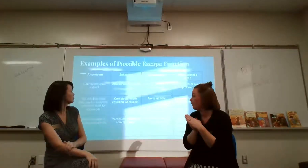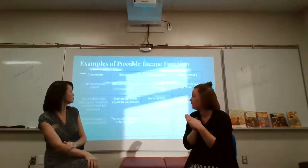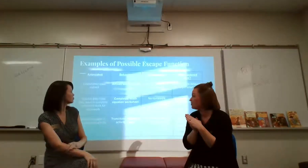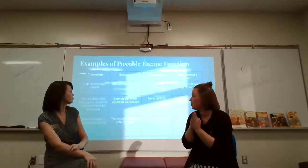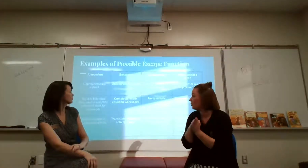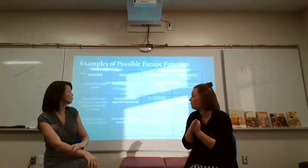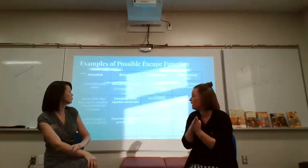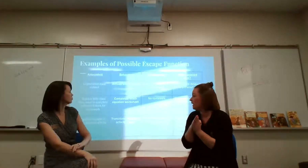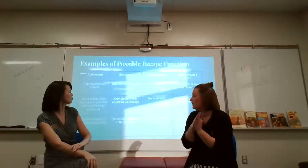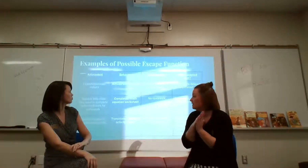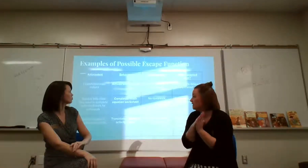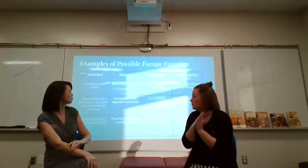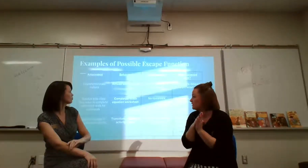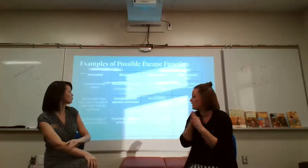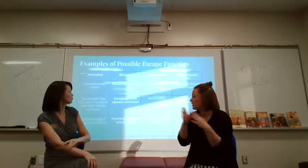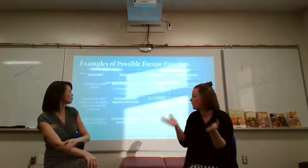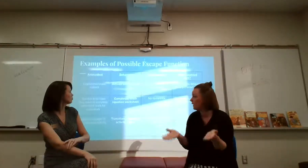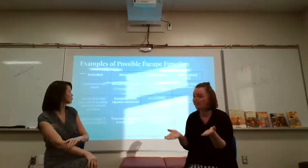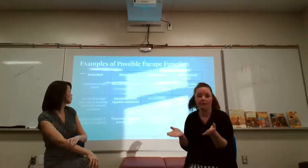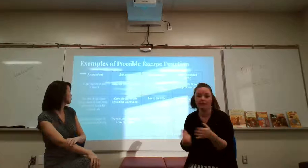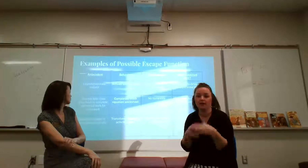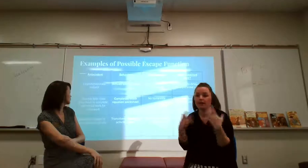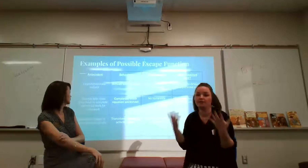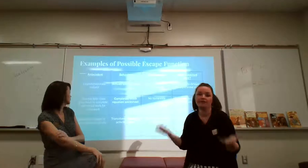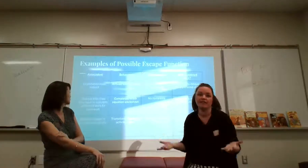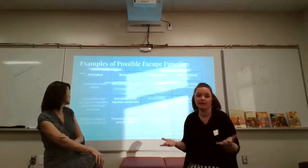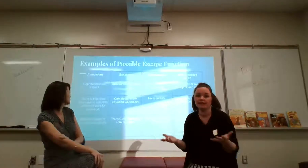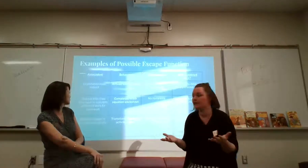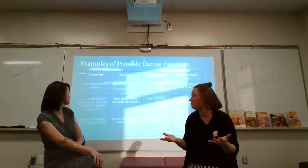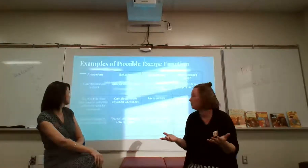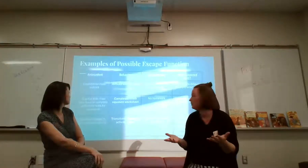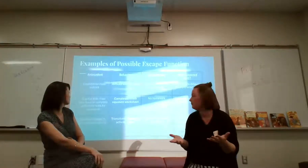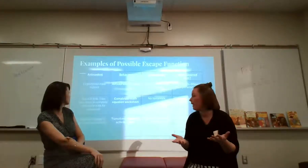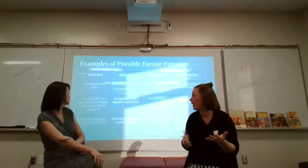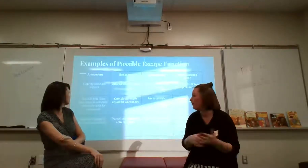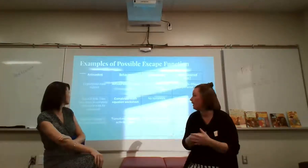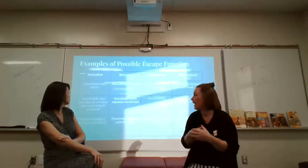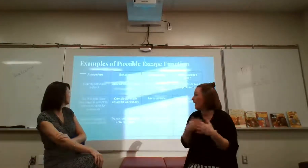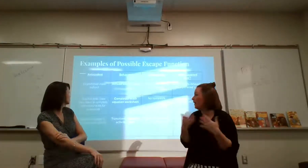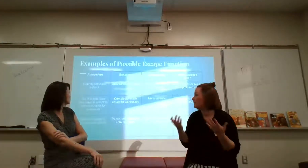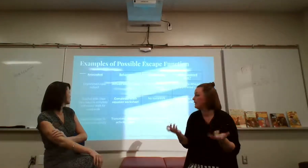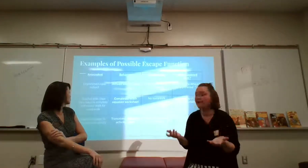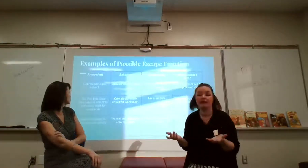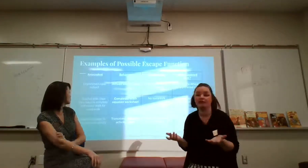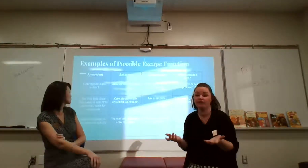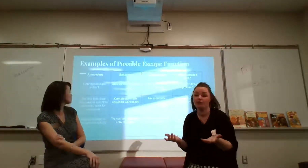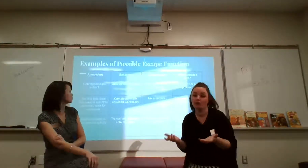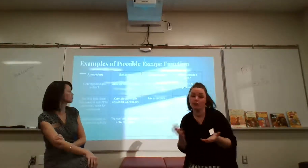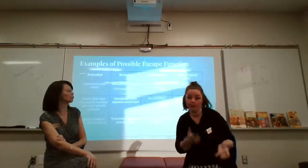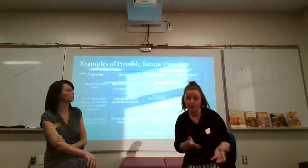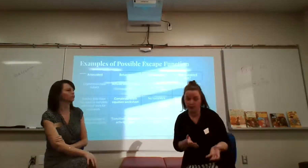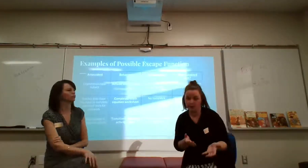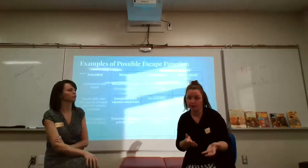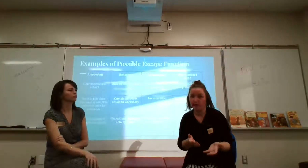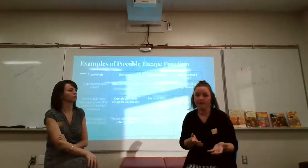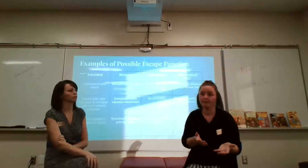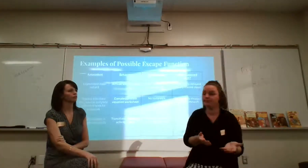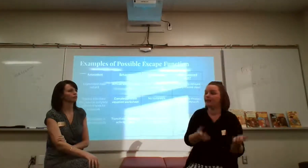behavior. So if the teacher says, okay, everybody, you have 10 minutes to complete your math and any unfinished work will be homework, okay?